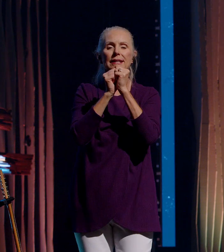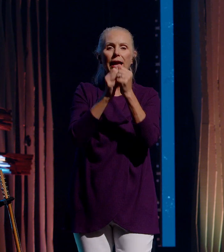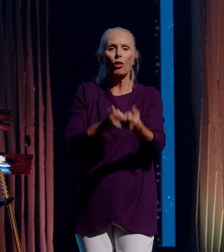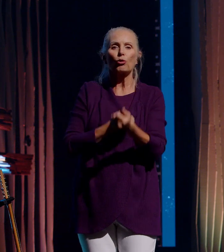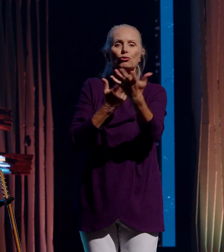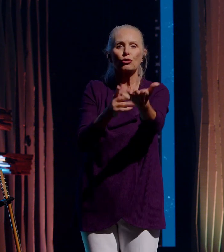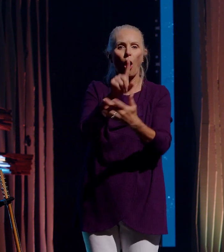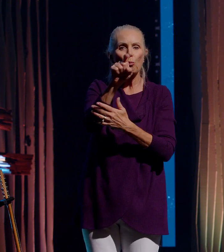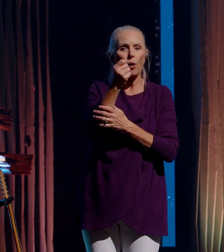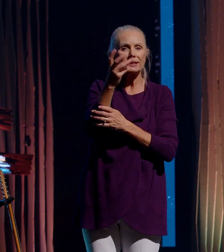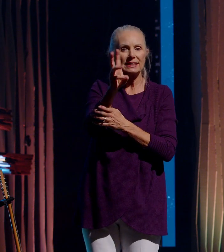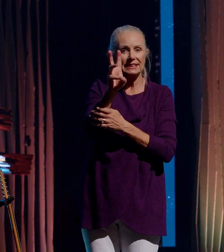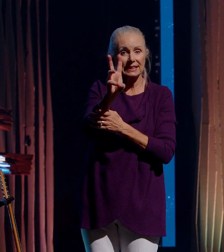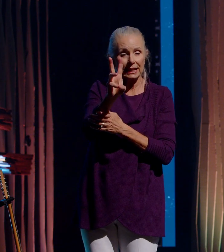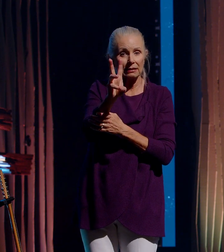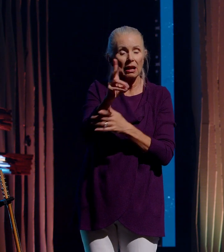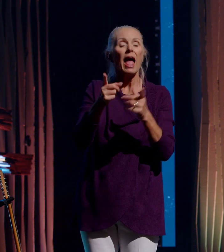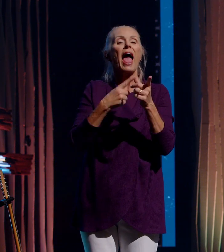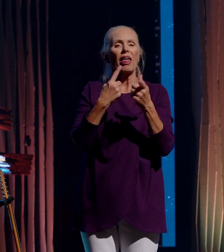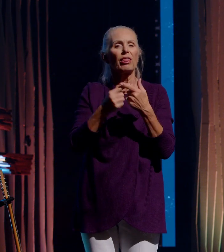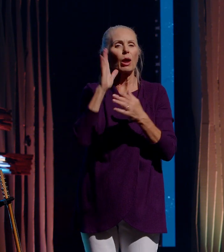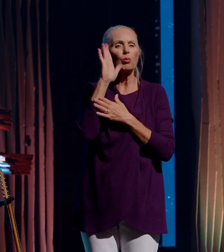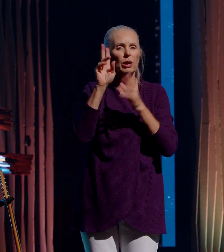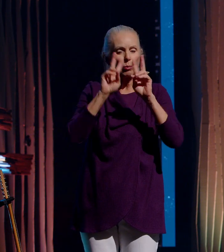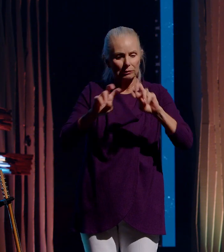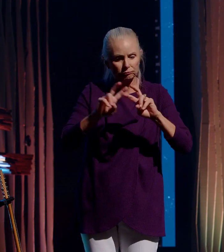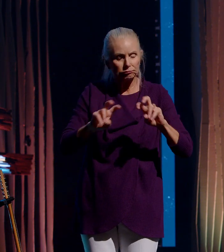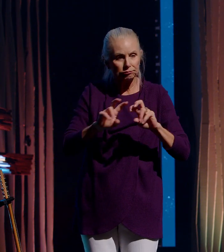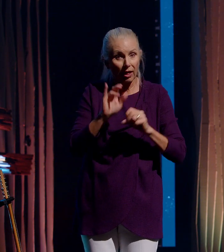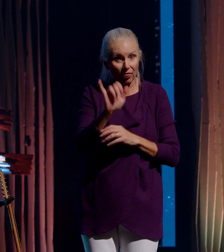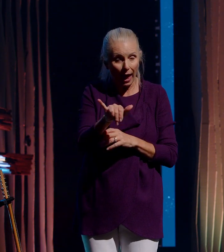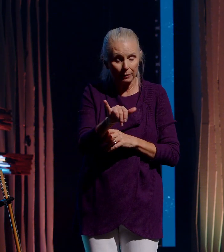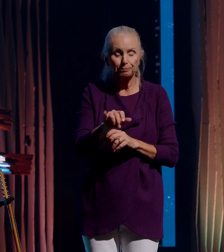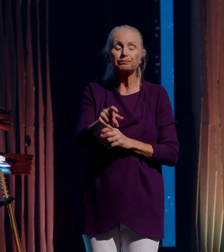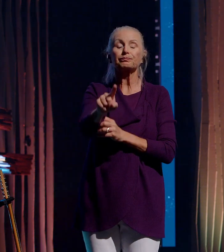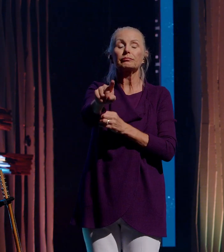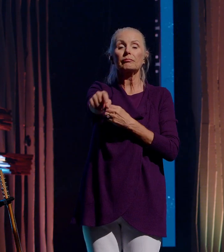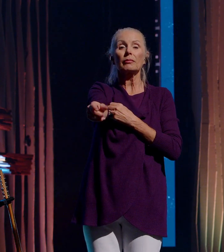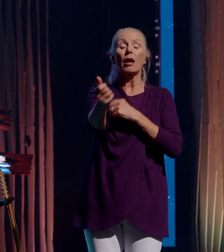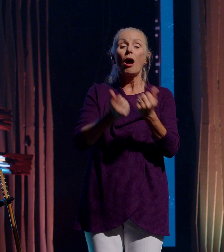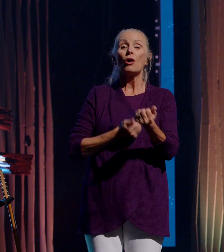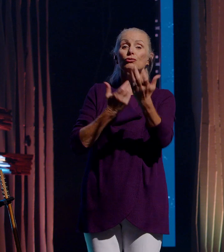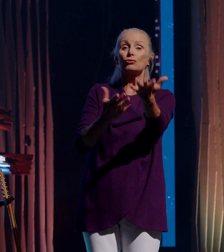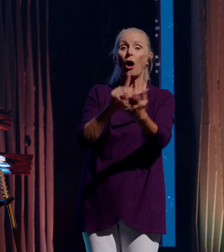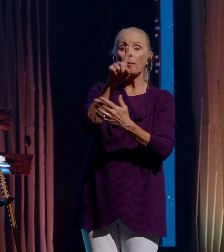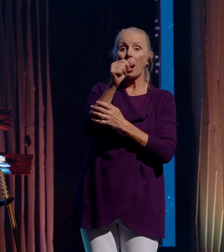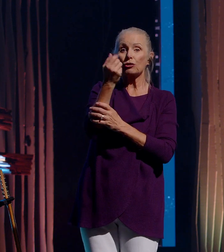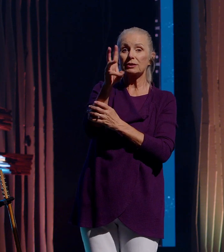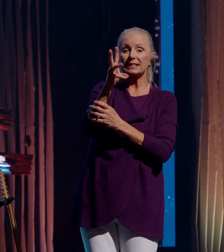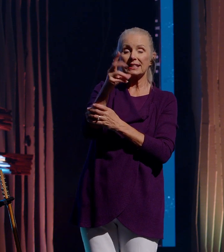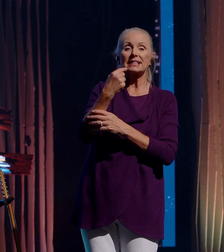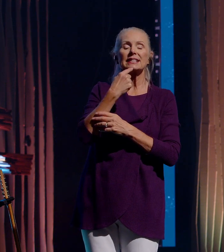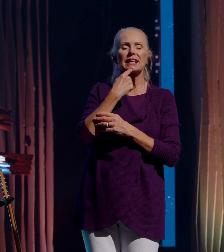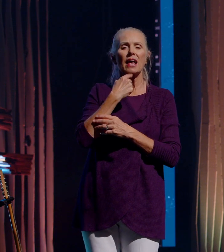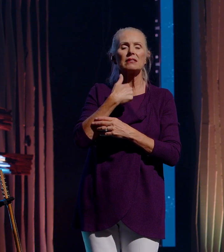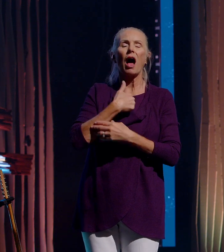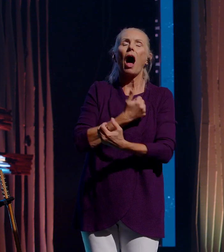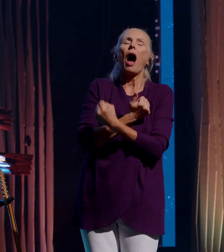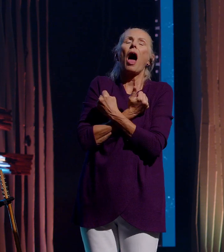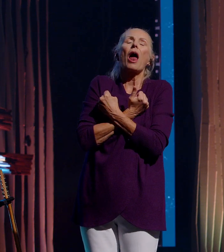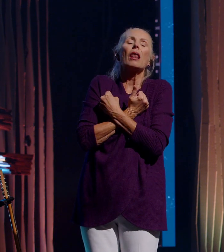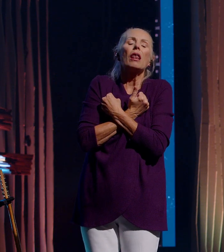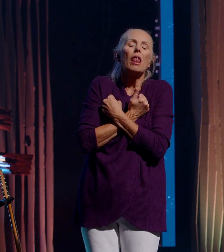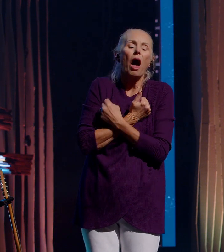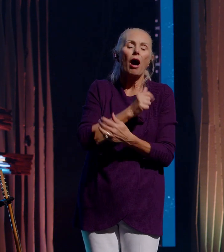walking through, and then we will get into it. Psalm 116 says, I love the